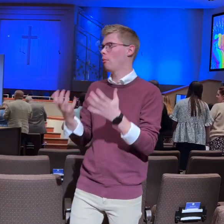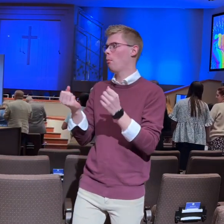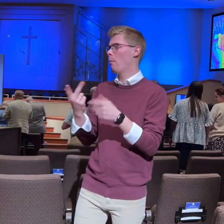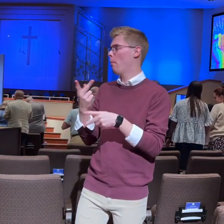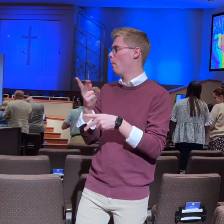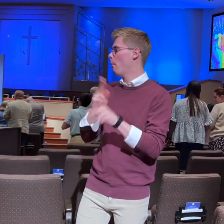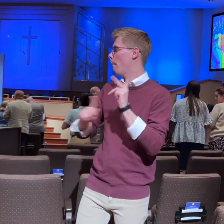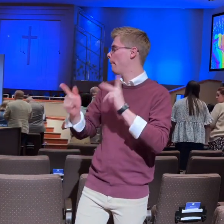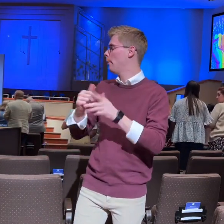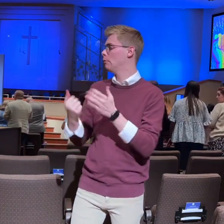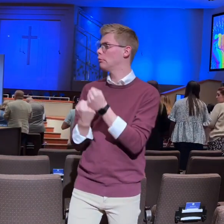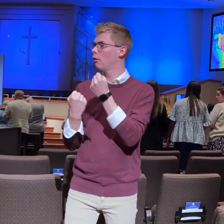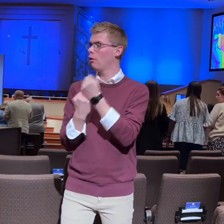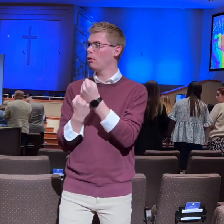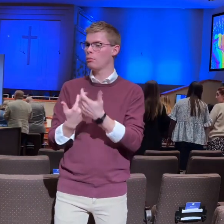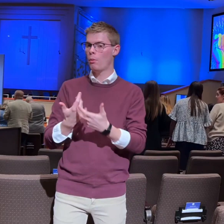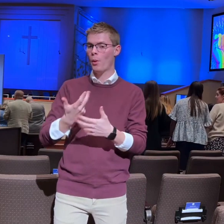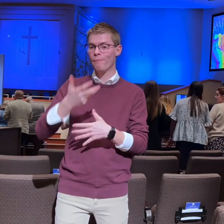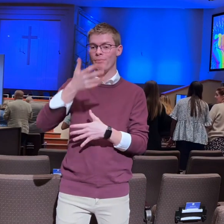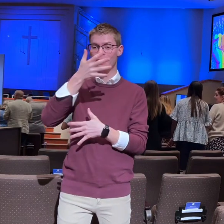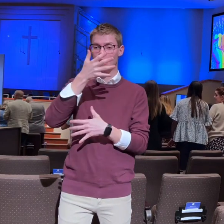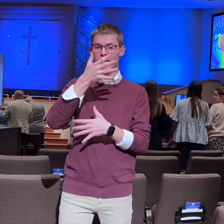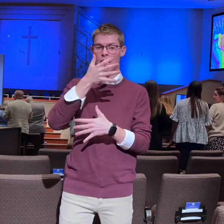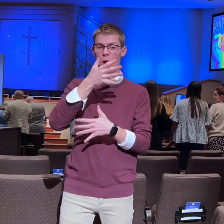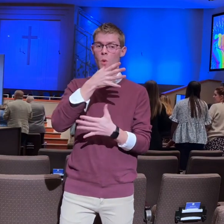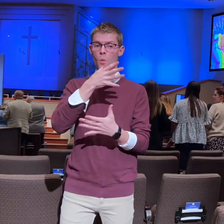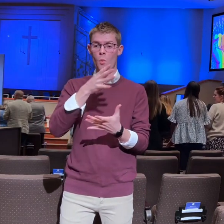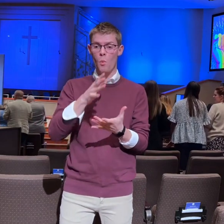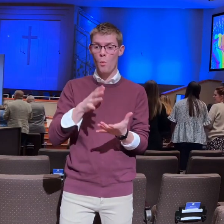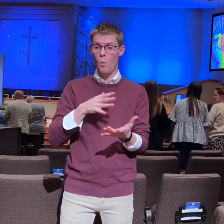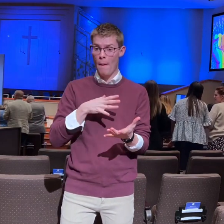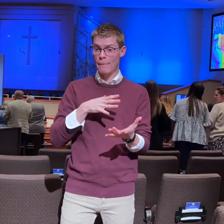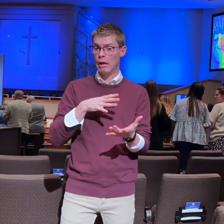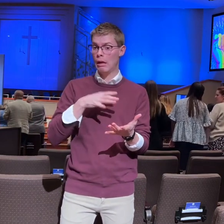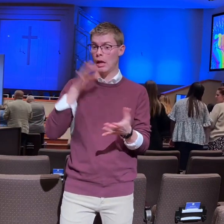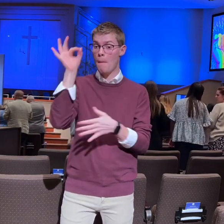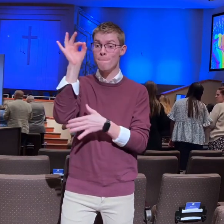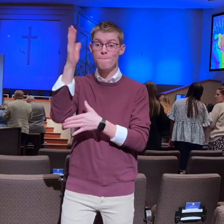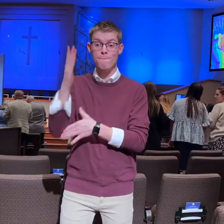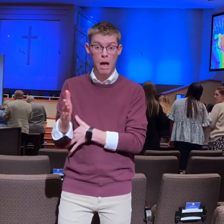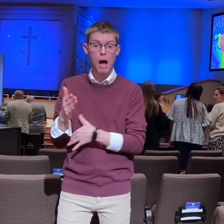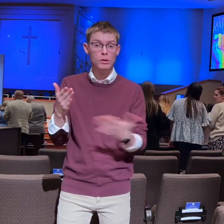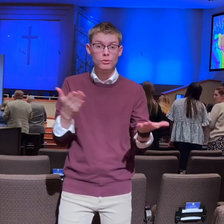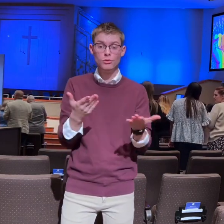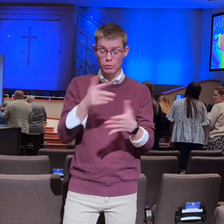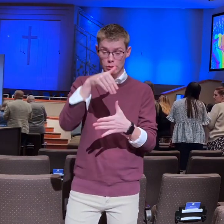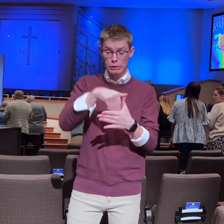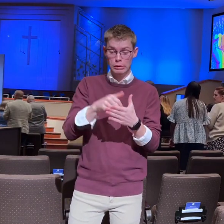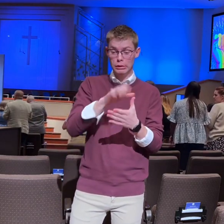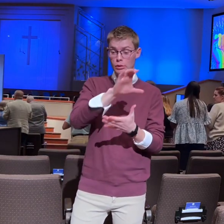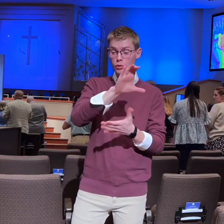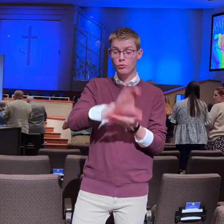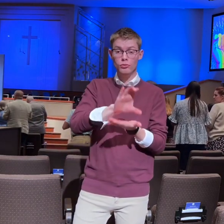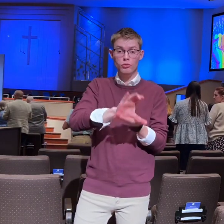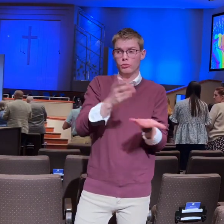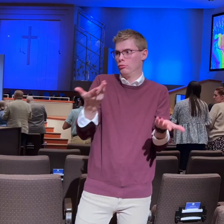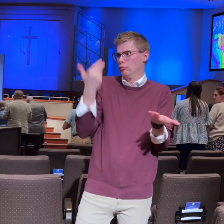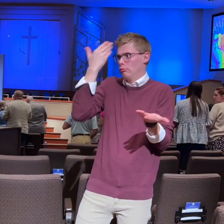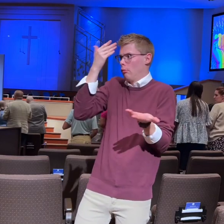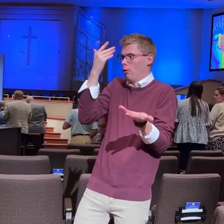assembly? Why does Andy Stanley refer to scripture as clobber passages when they deal with homosexuality?